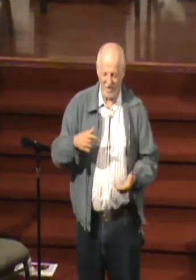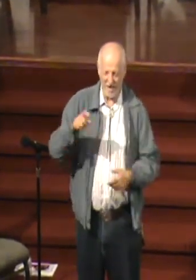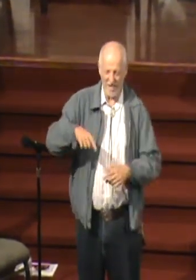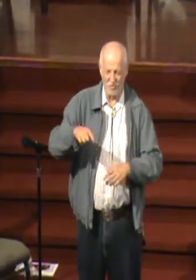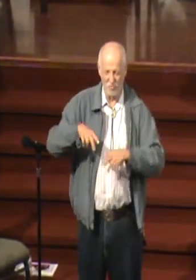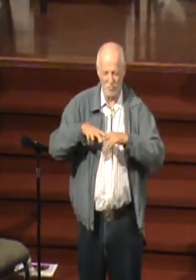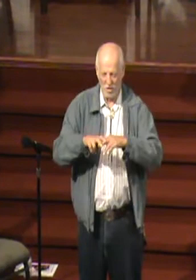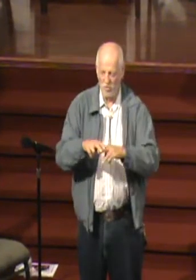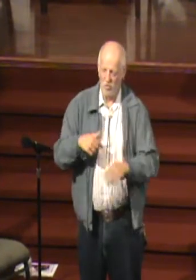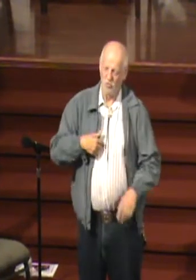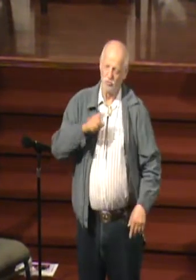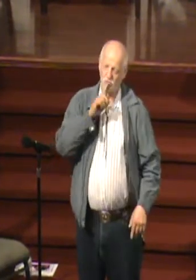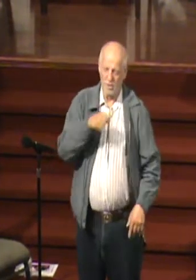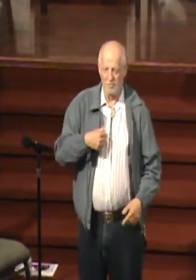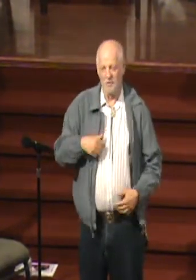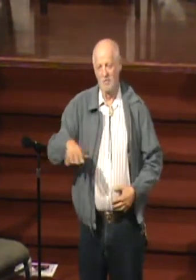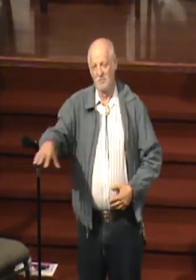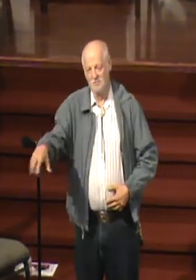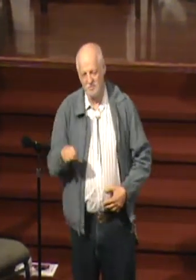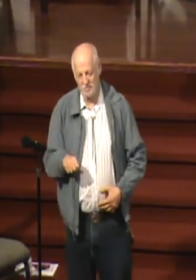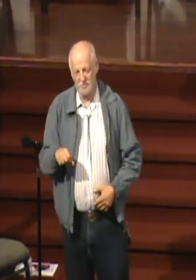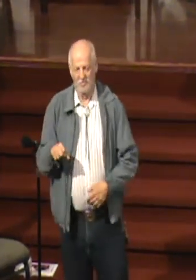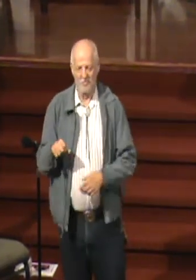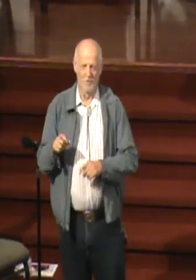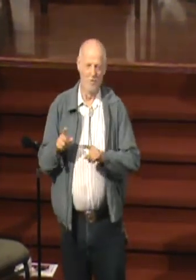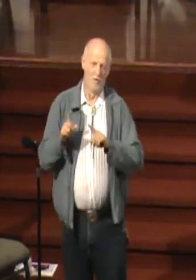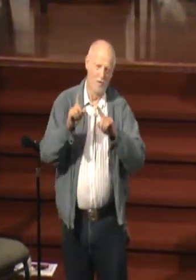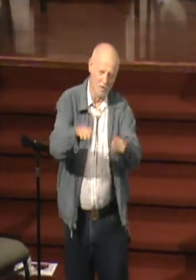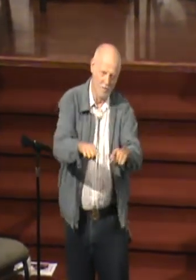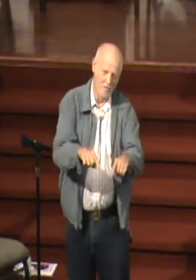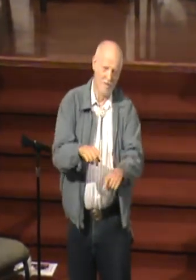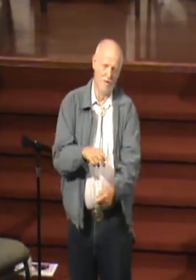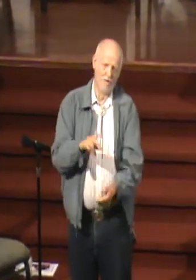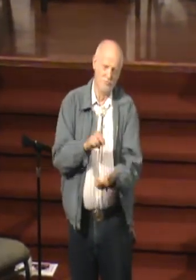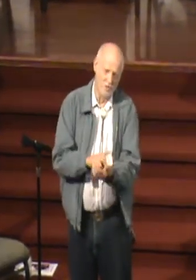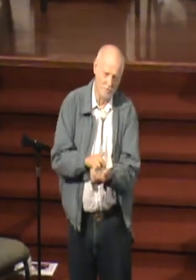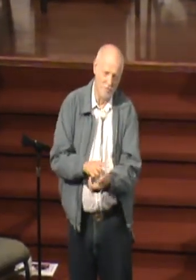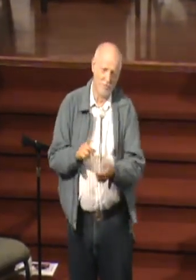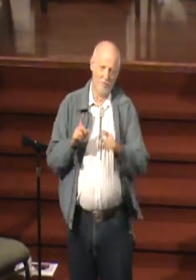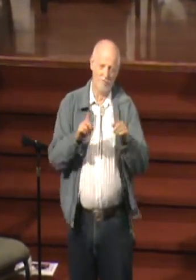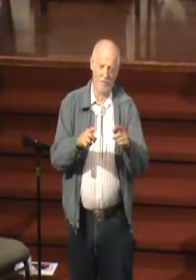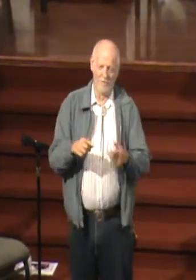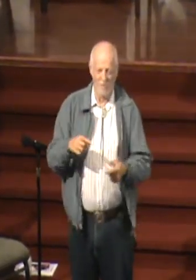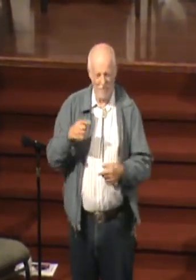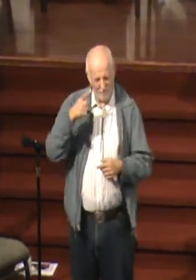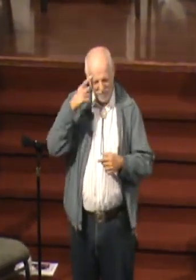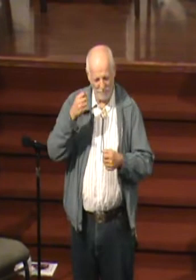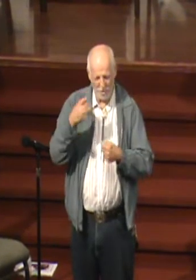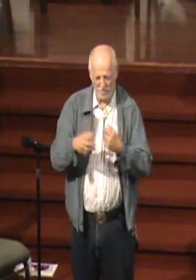went. And she asked me, did you give me a ride? I said, sure. So I took her to the